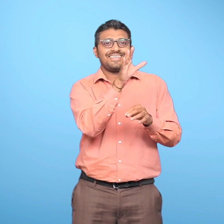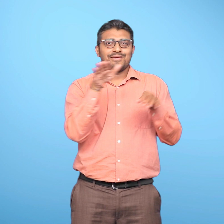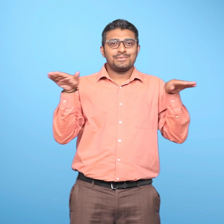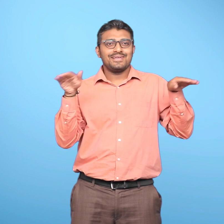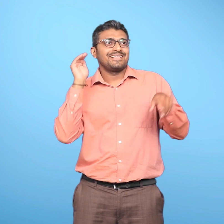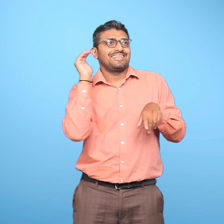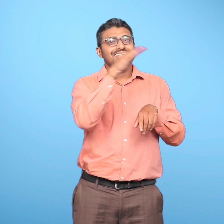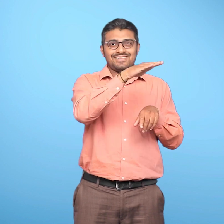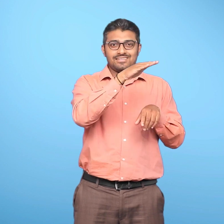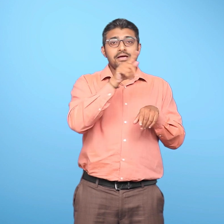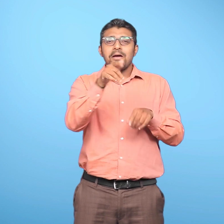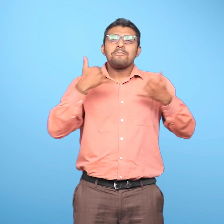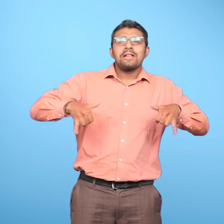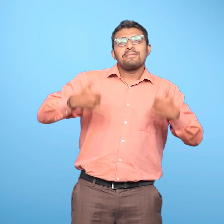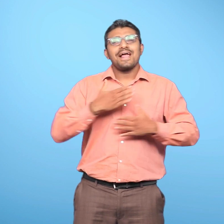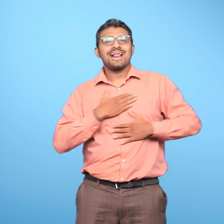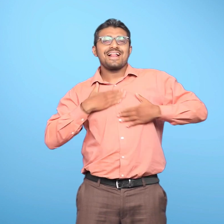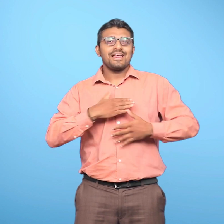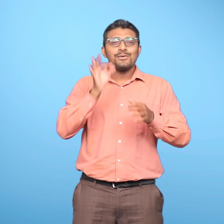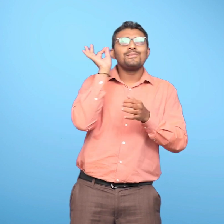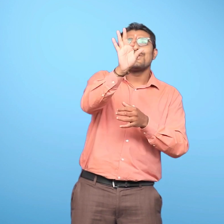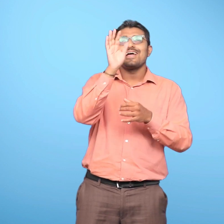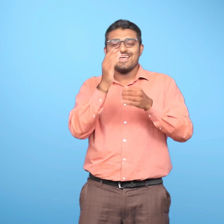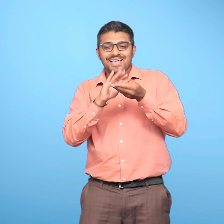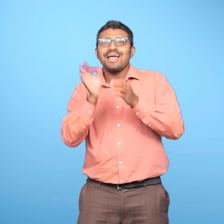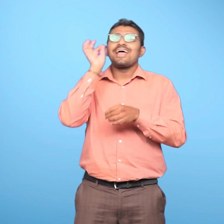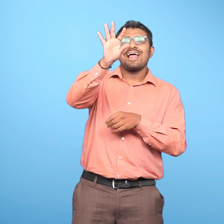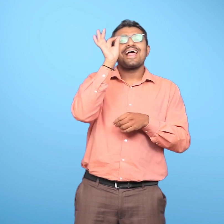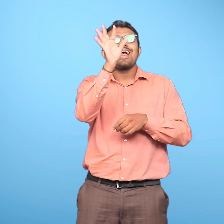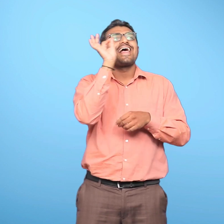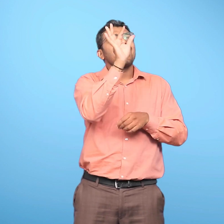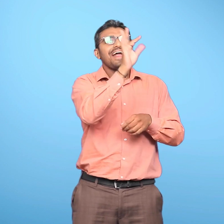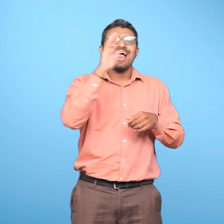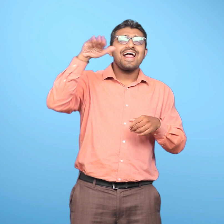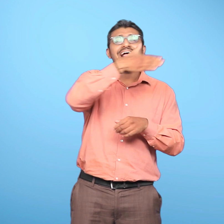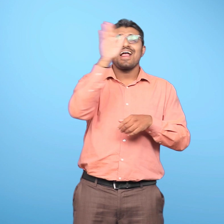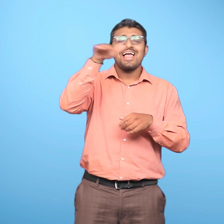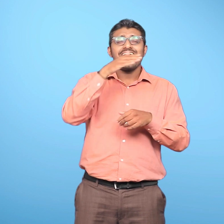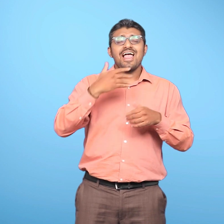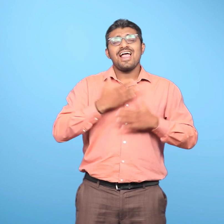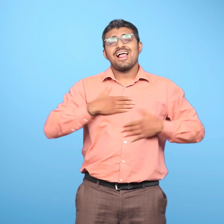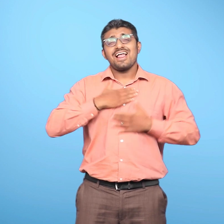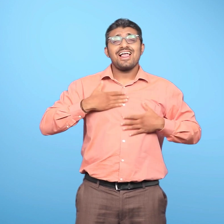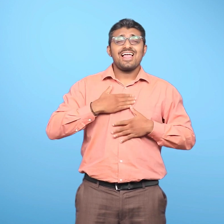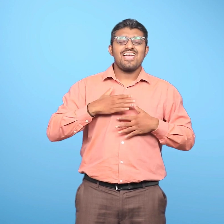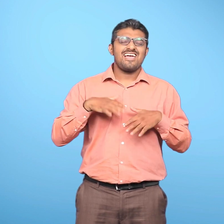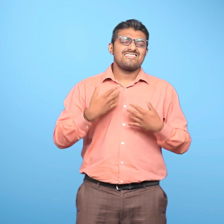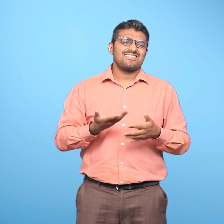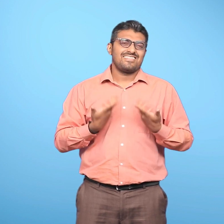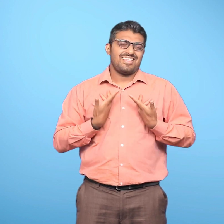a toy aeroplane. You may have lots of fun in flying this plane. Once you are tired of